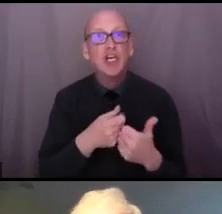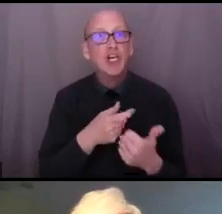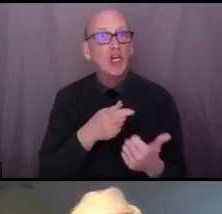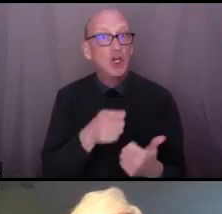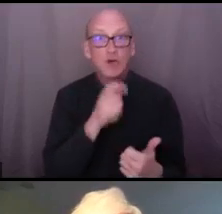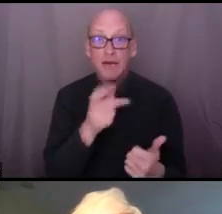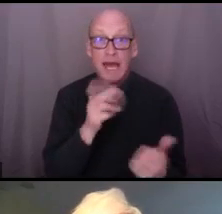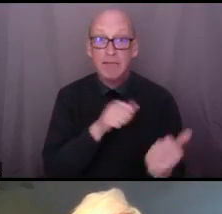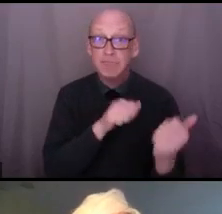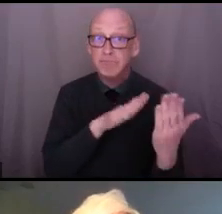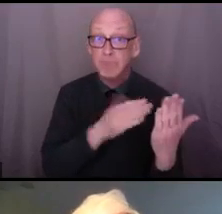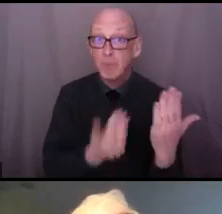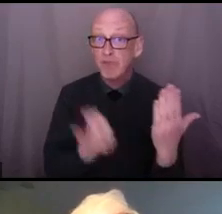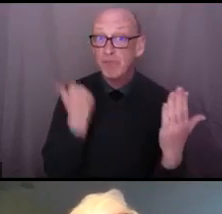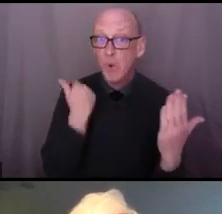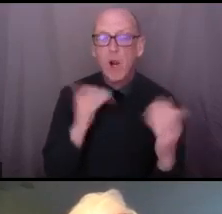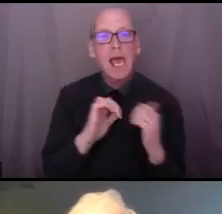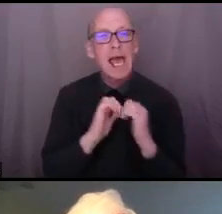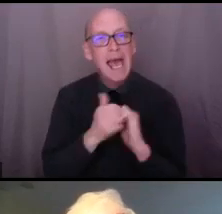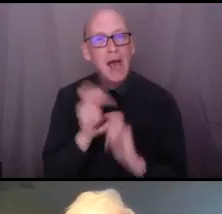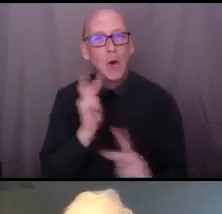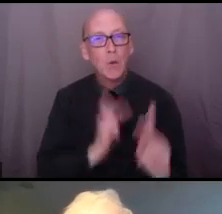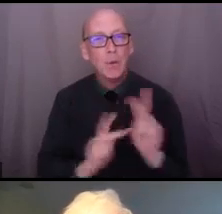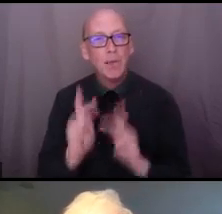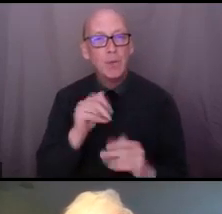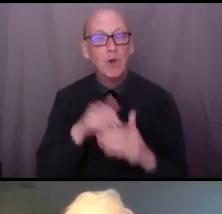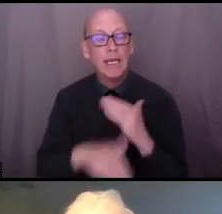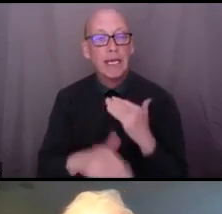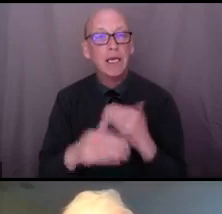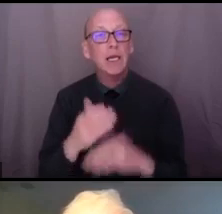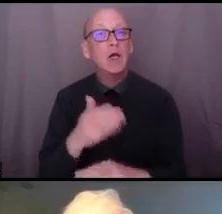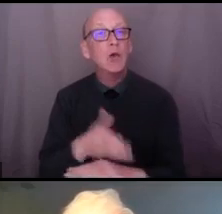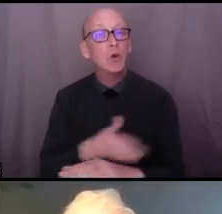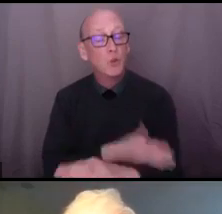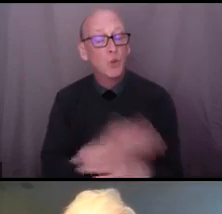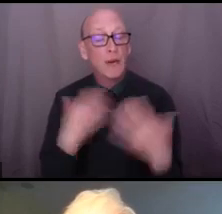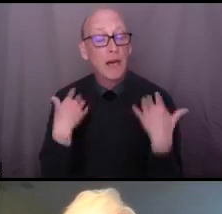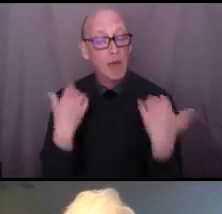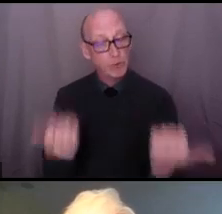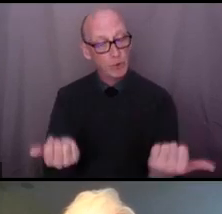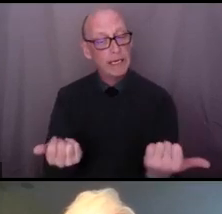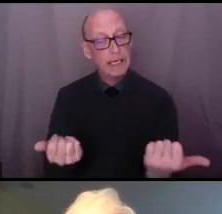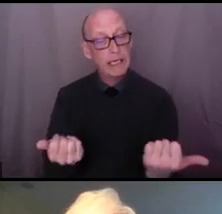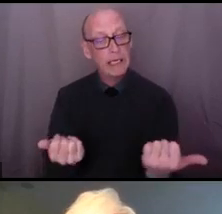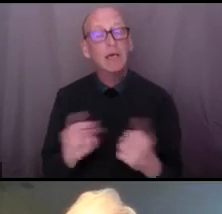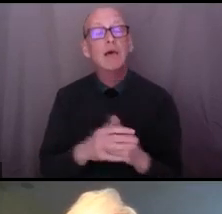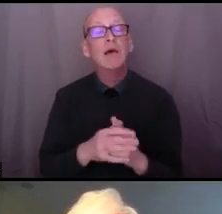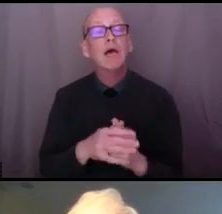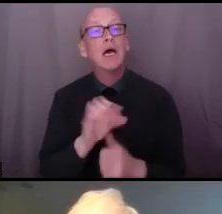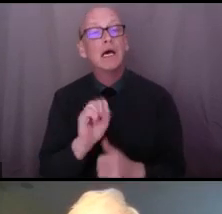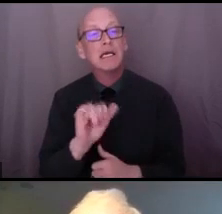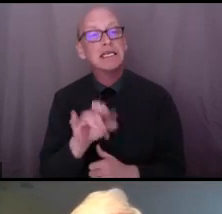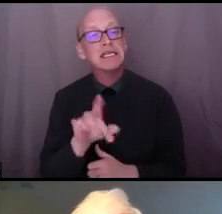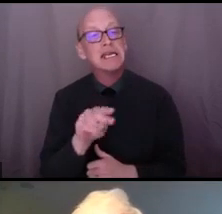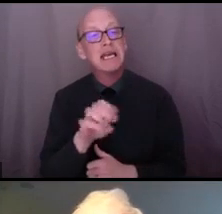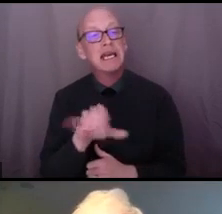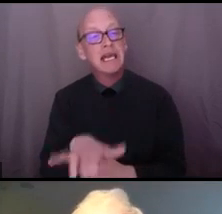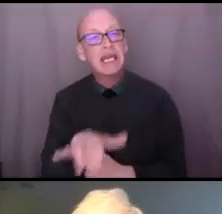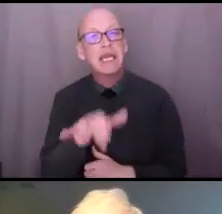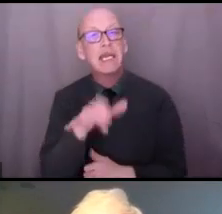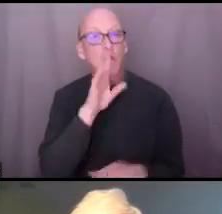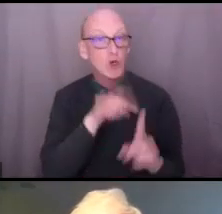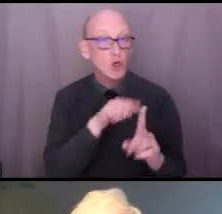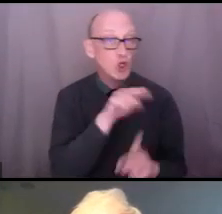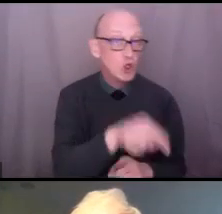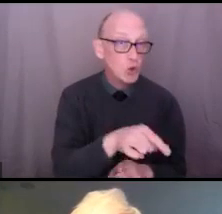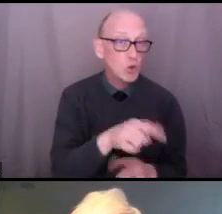faced before. So how do folks in recovery, and Sydney will talk to you about this, and then love to bring Elijah back